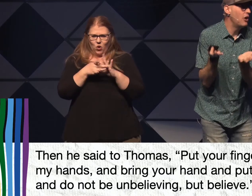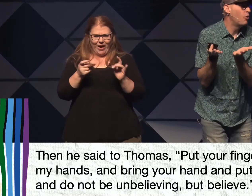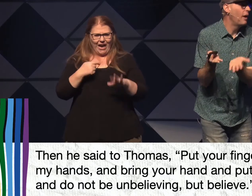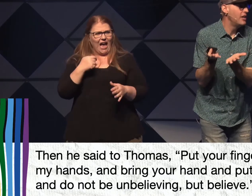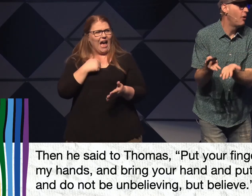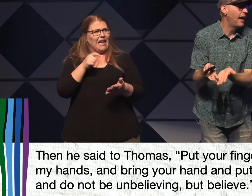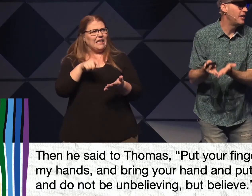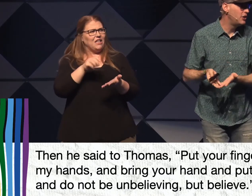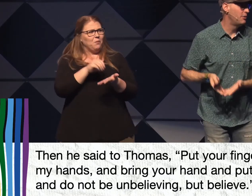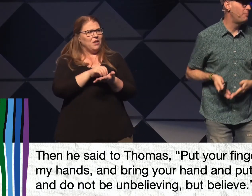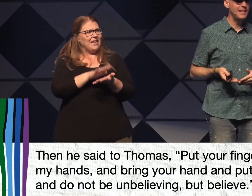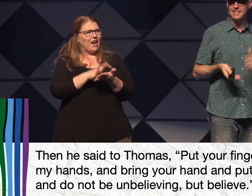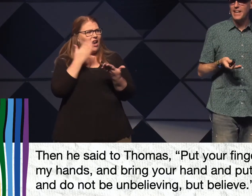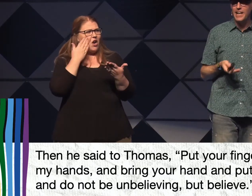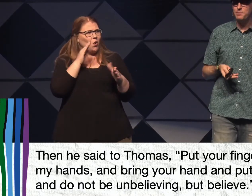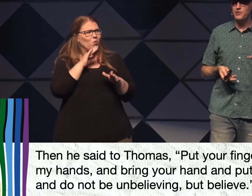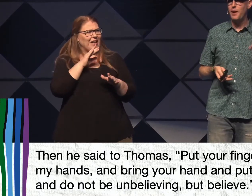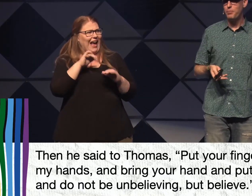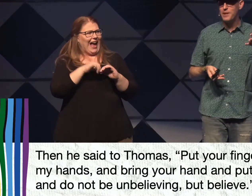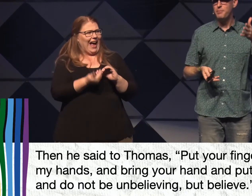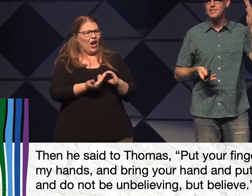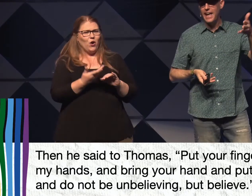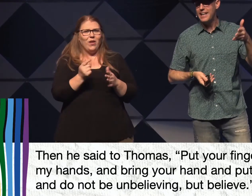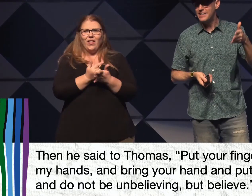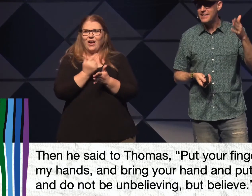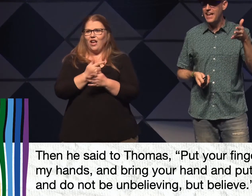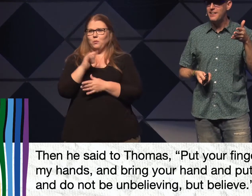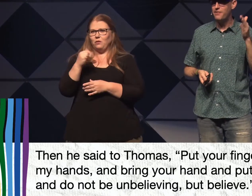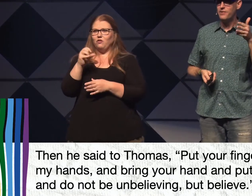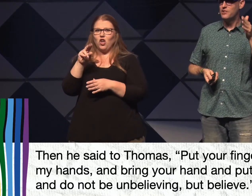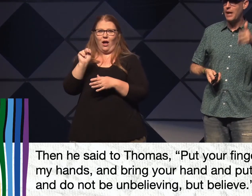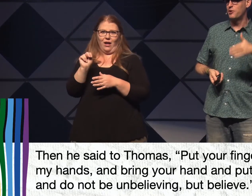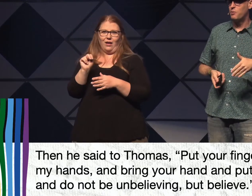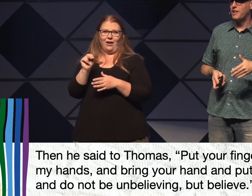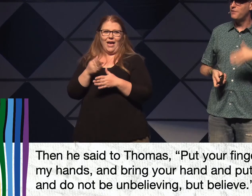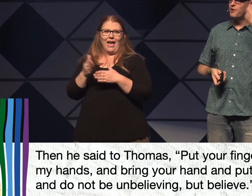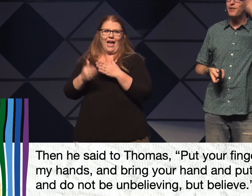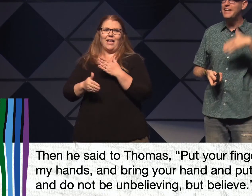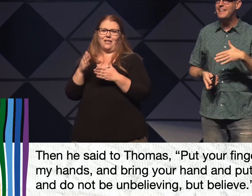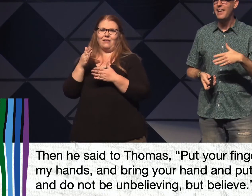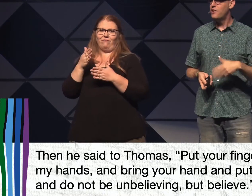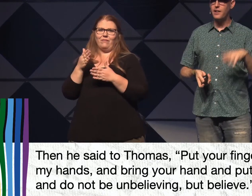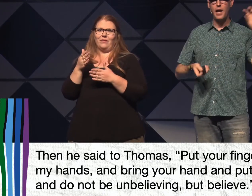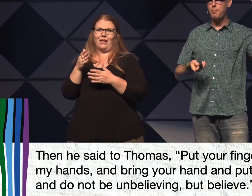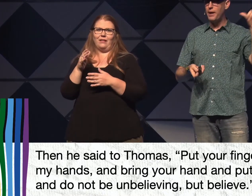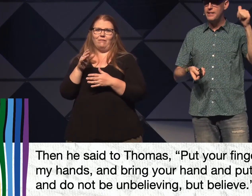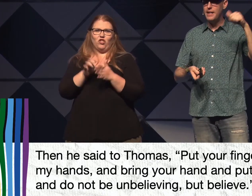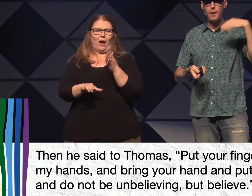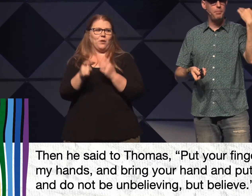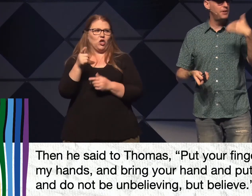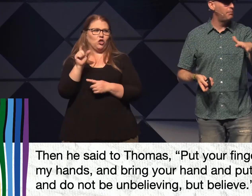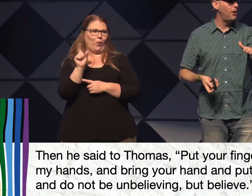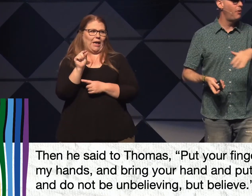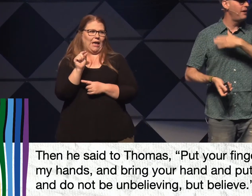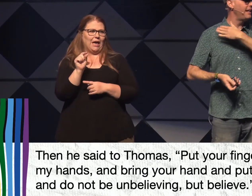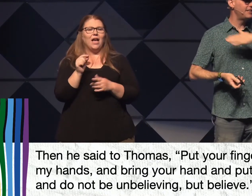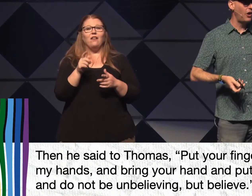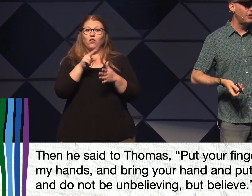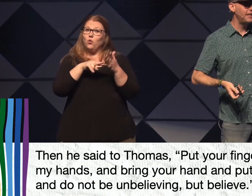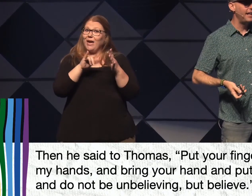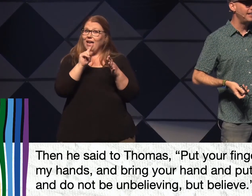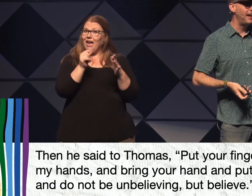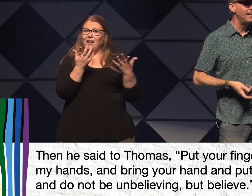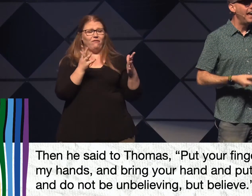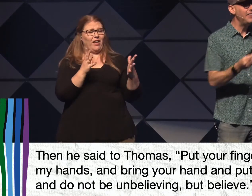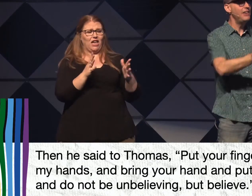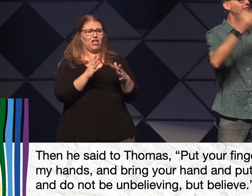but I don't quite know how to do it, because the Gospel of John pretty much ends at the end of chapter 20. If you read it, you're like, button it up, put the bow on it, it's all